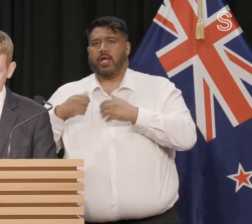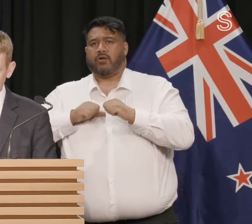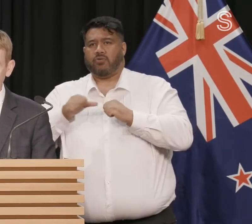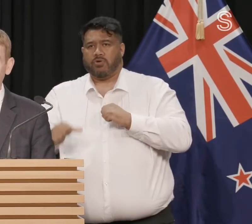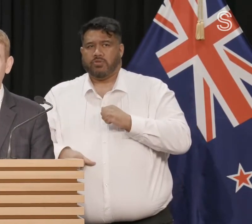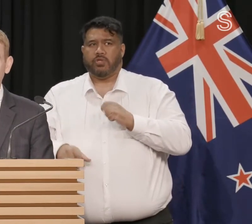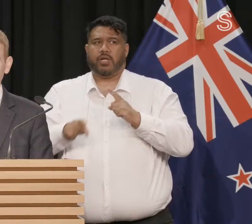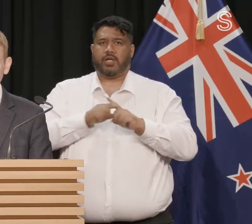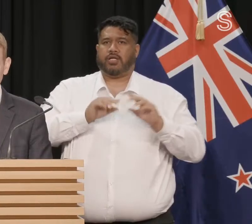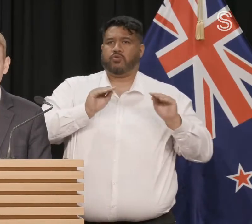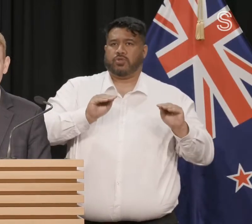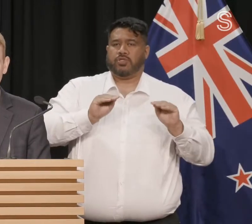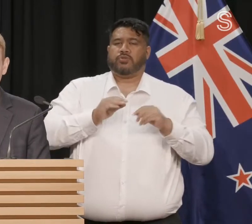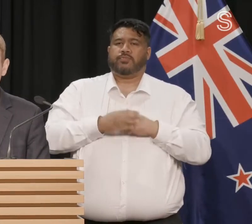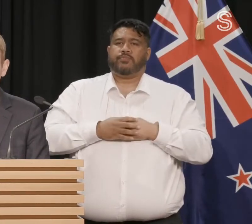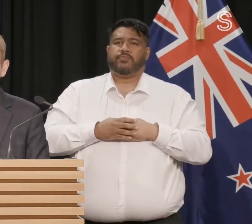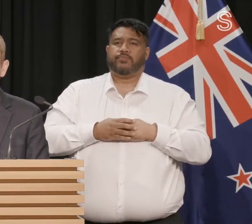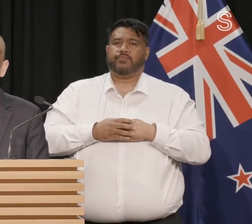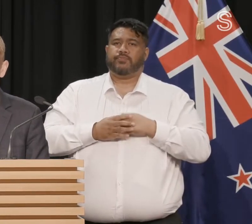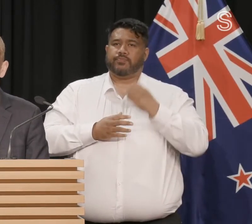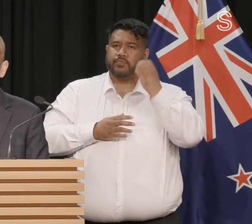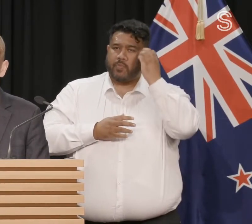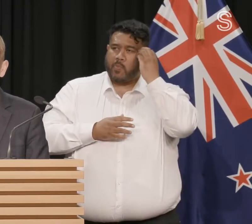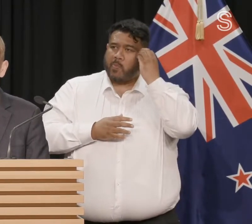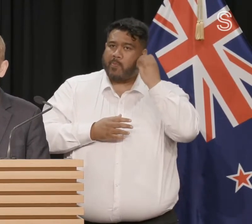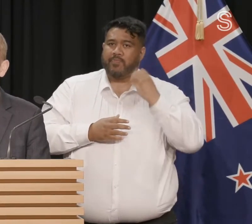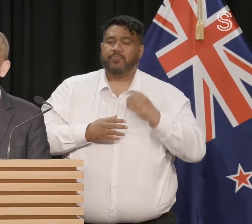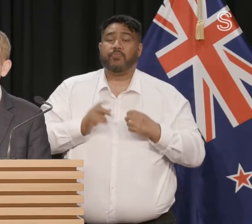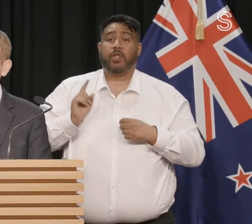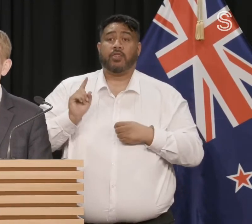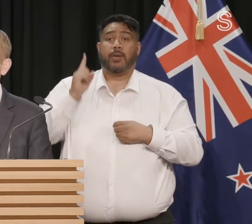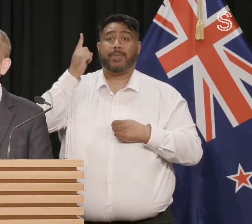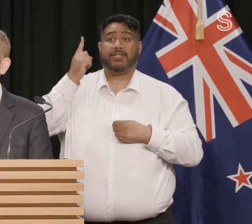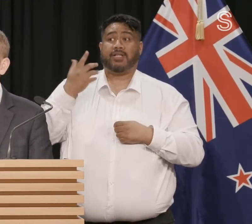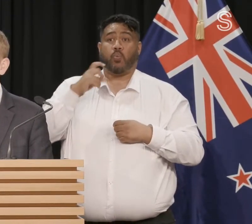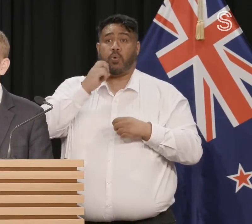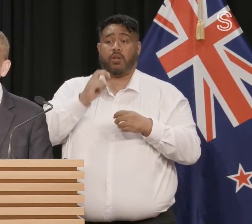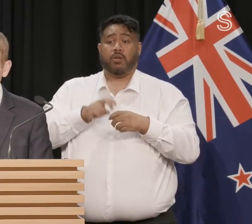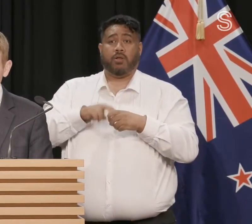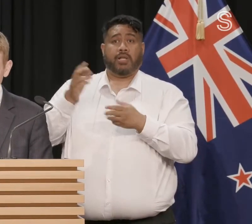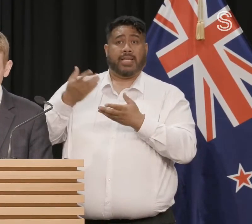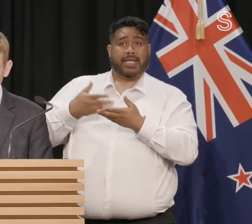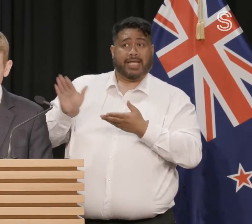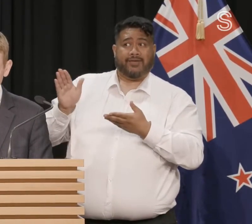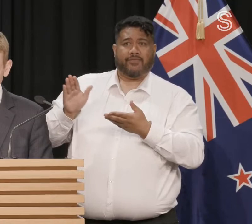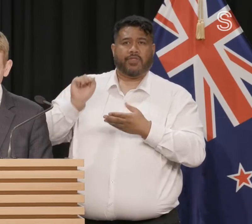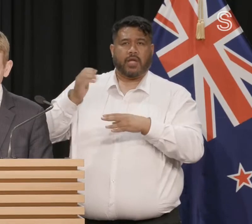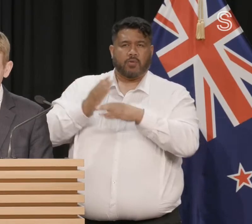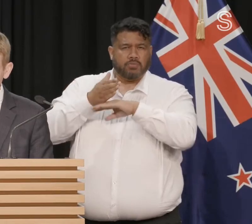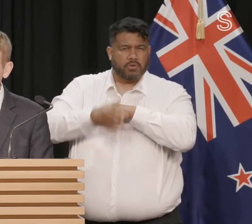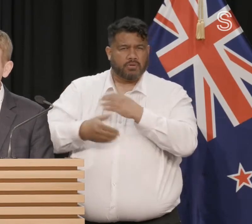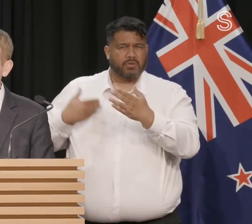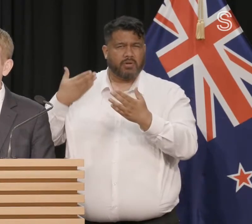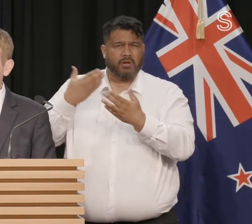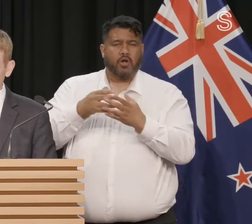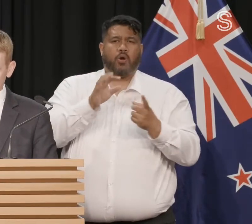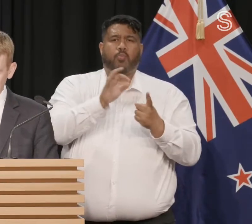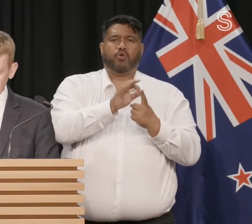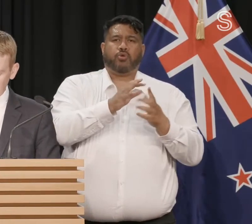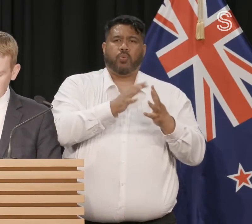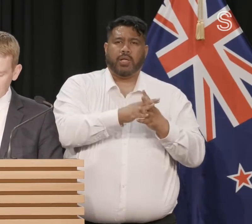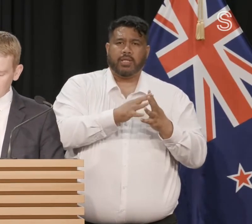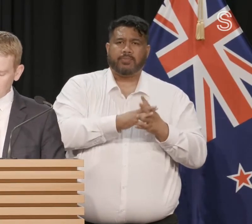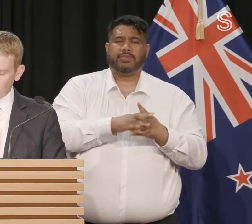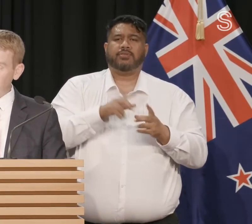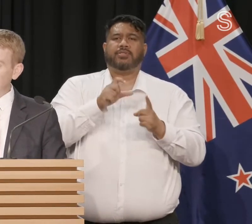Education. I do want to thank those ministers who are departing for their incredible service. So to Potter Williams, Dr.